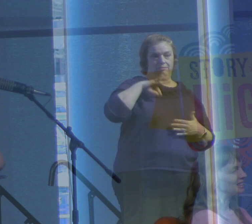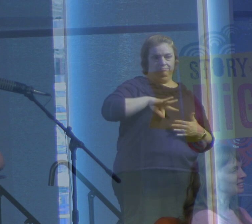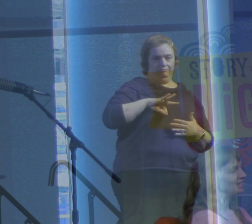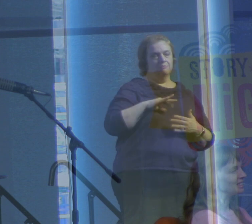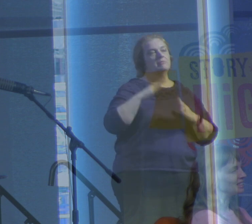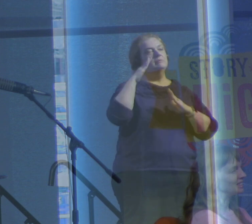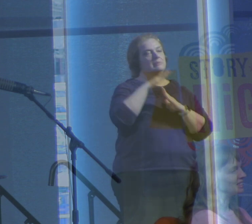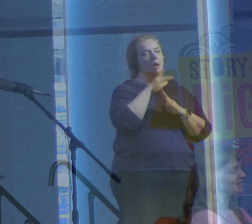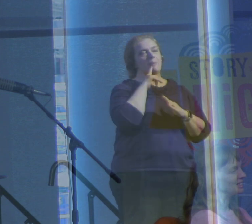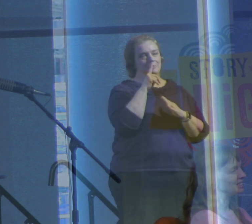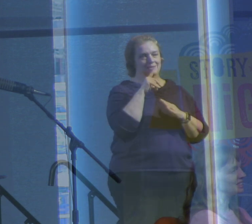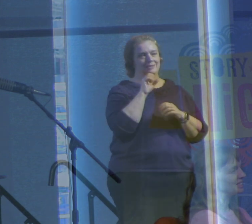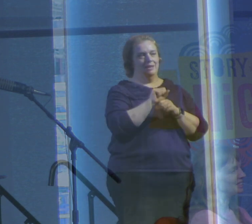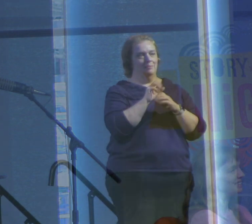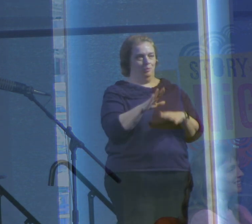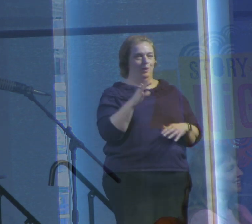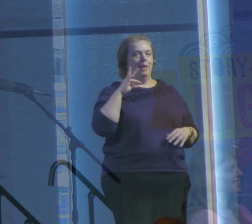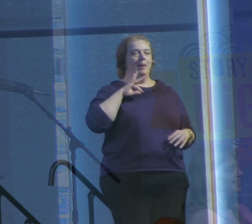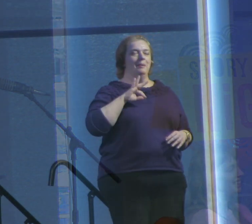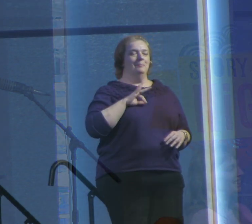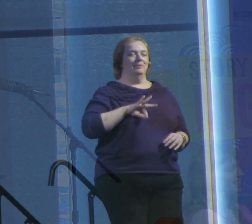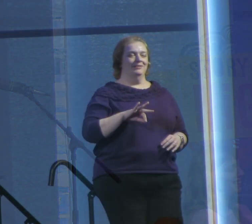benefits. Thank you to...